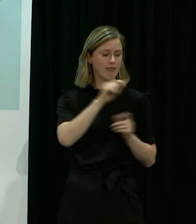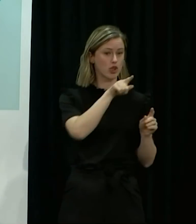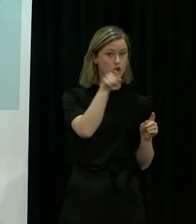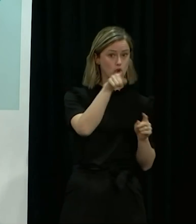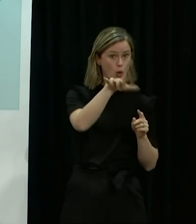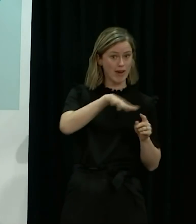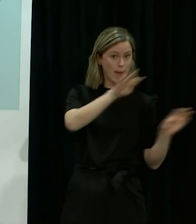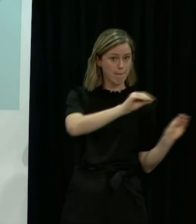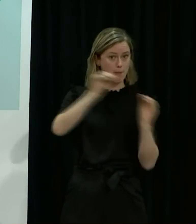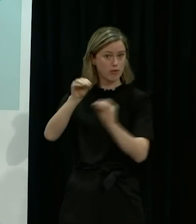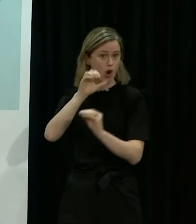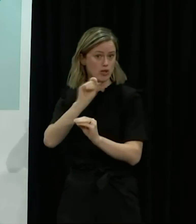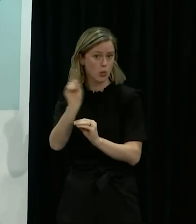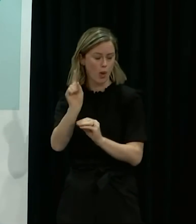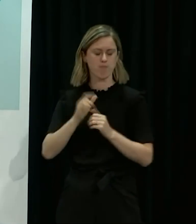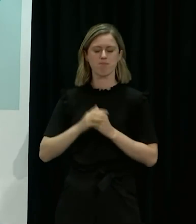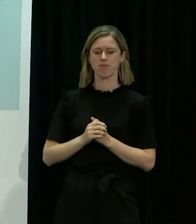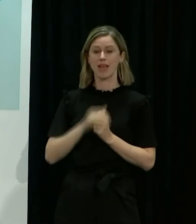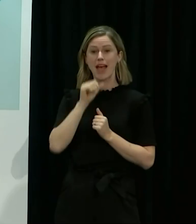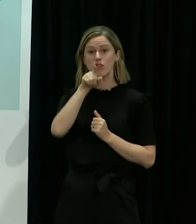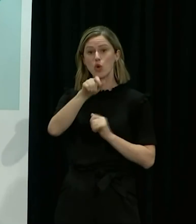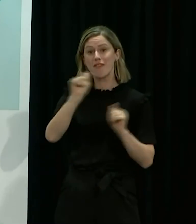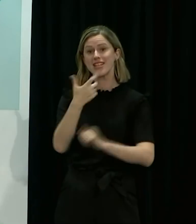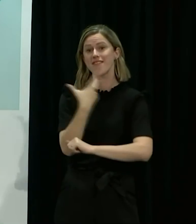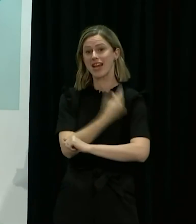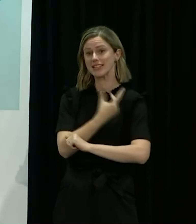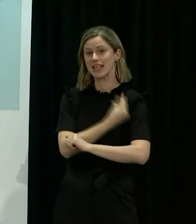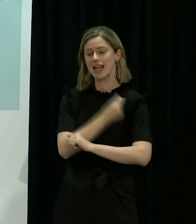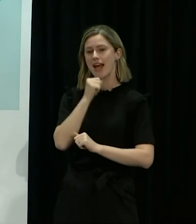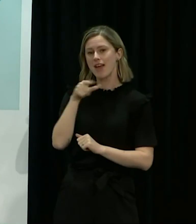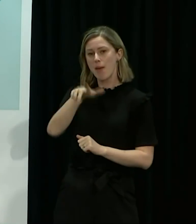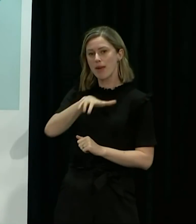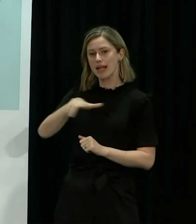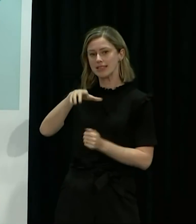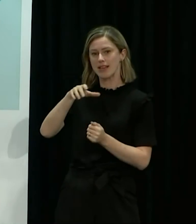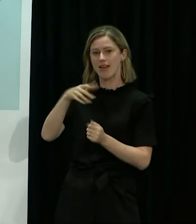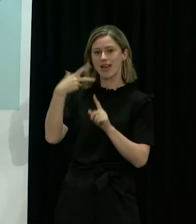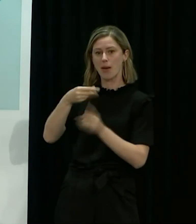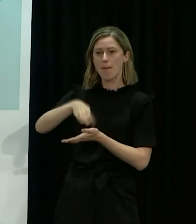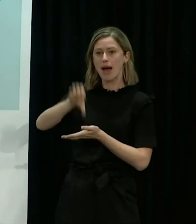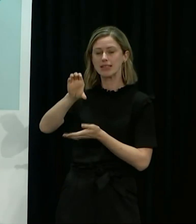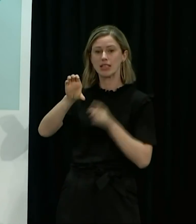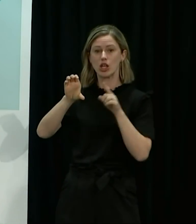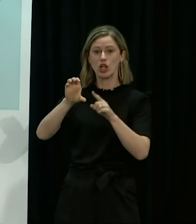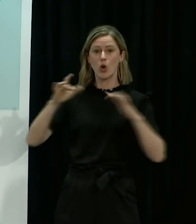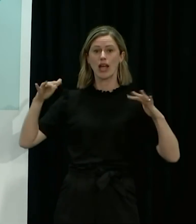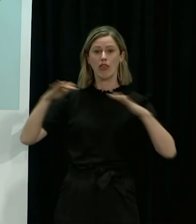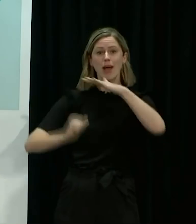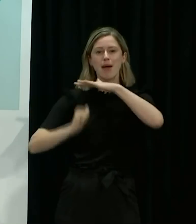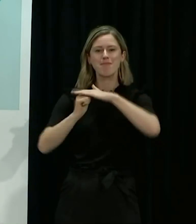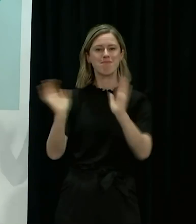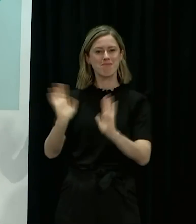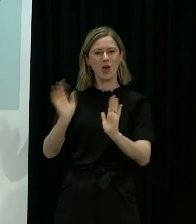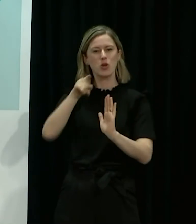enter into this setting is that for the vaccinated and where vaccine passes are used, there are no gathering limits. People